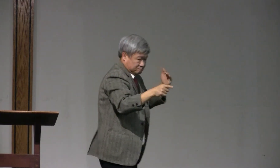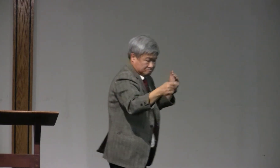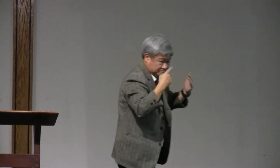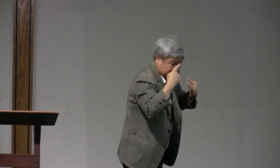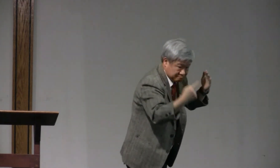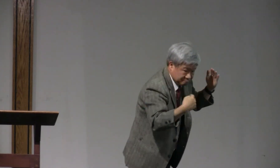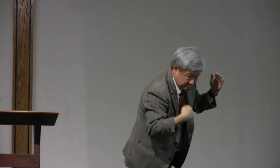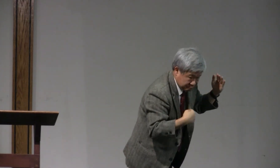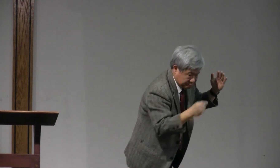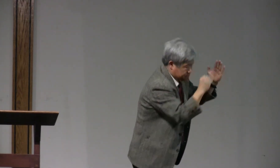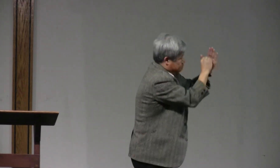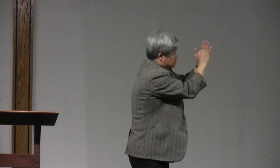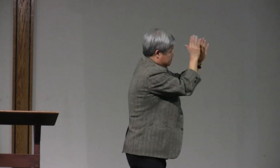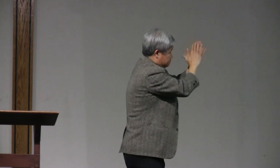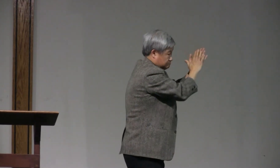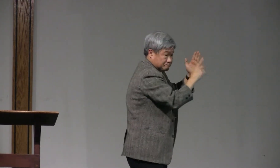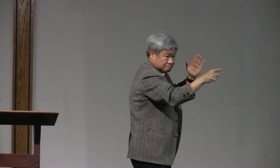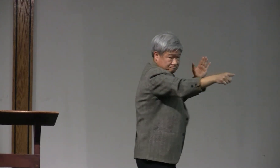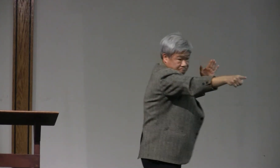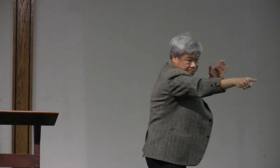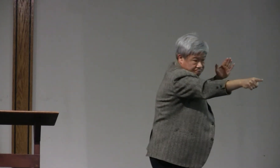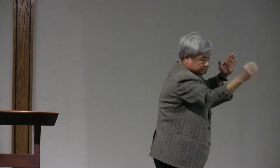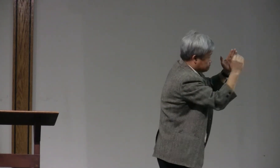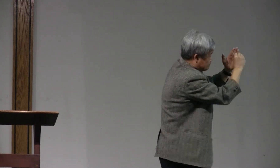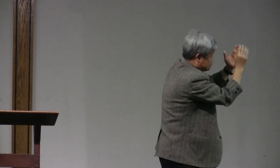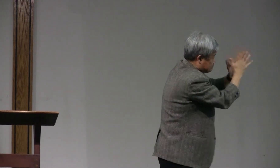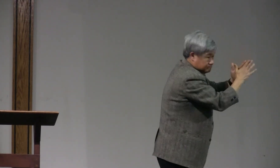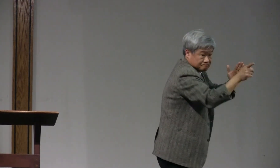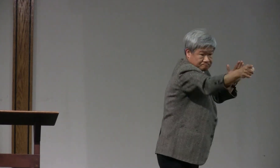schedule. You have to make an appointment.